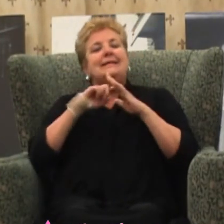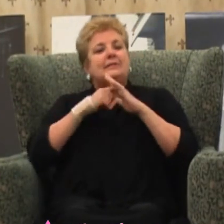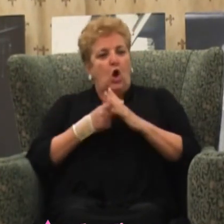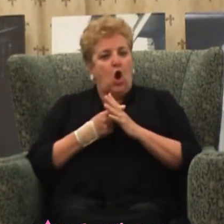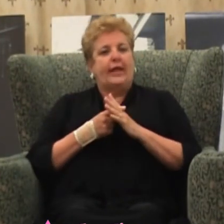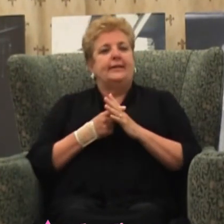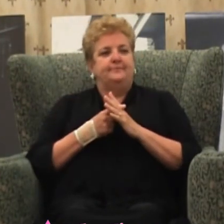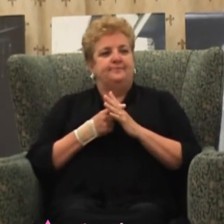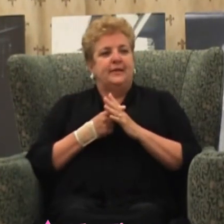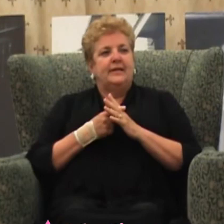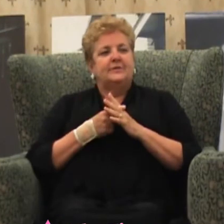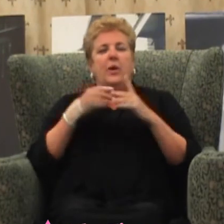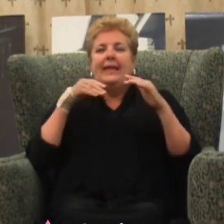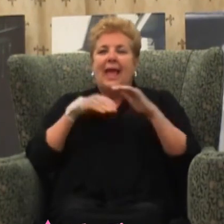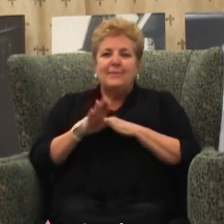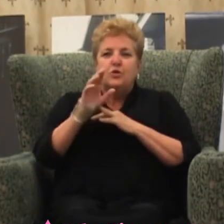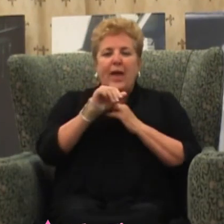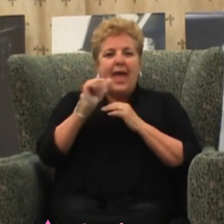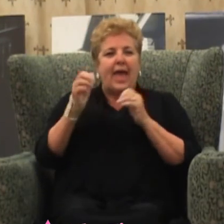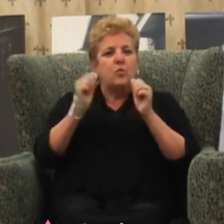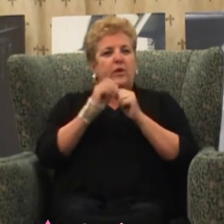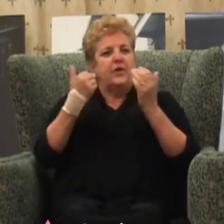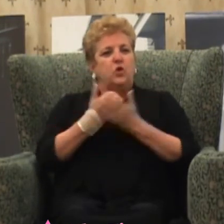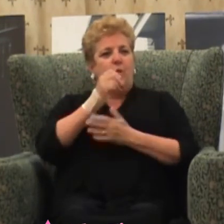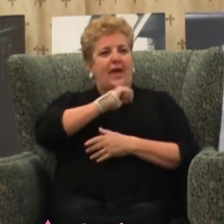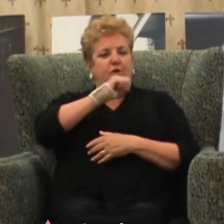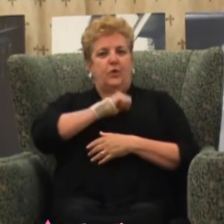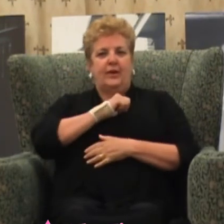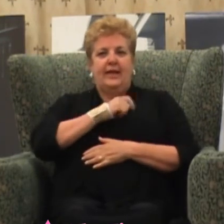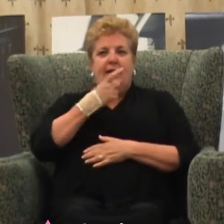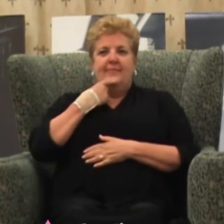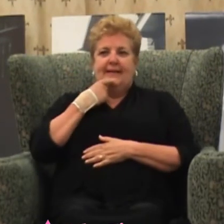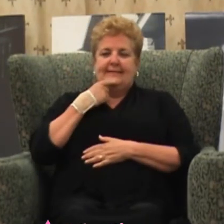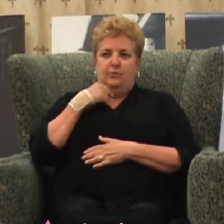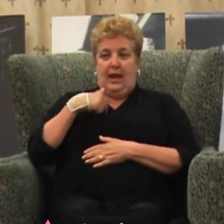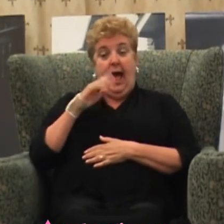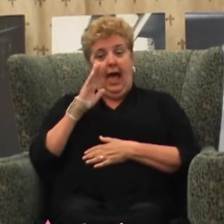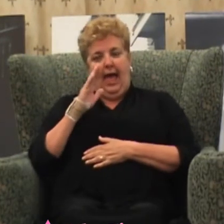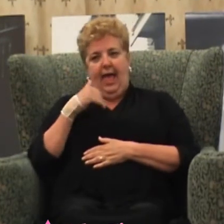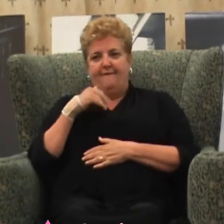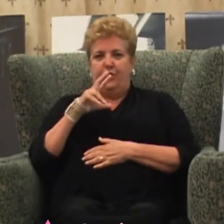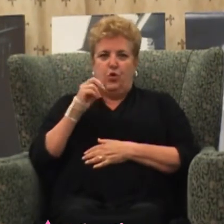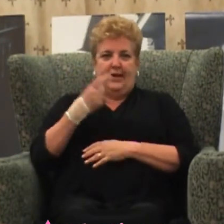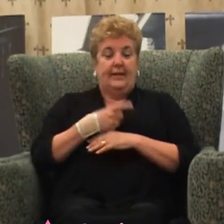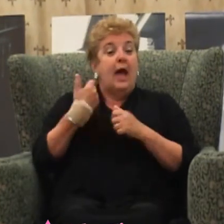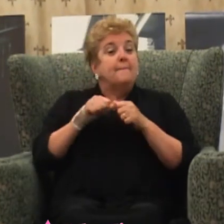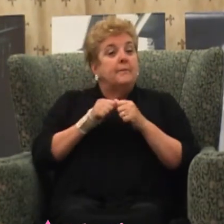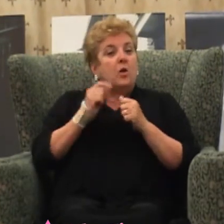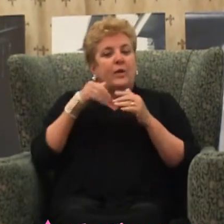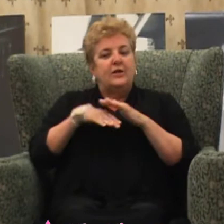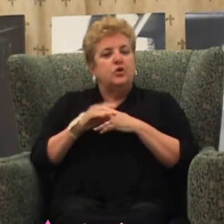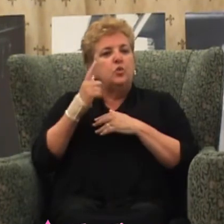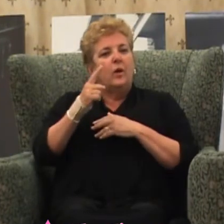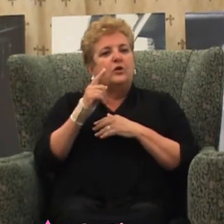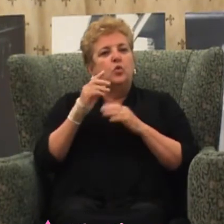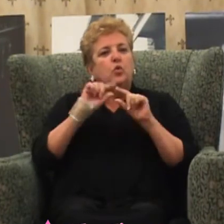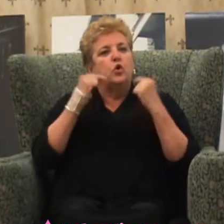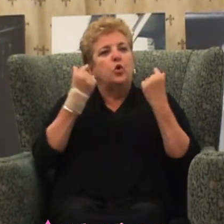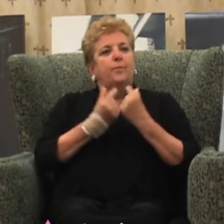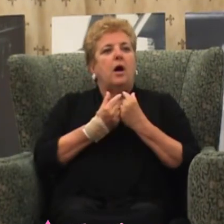stepped into AA with a whole different thing. When I had 30 days, I went to the Burbank group on a Thursday night, and that's chip and cake night at the Burbank group. They